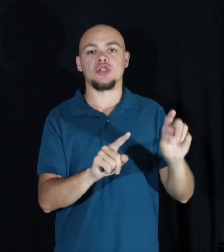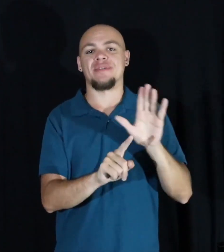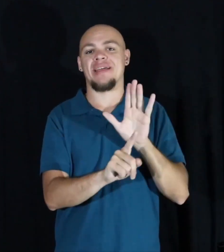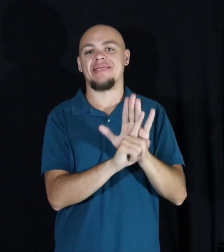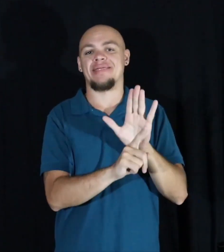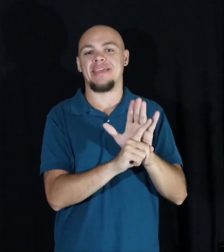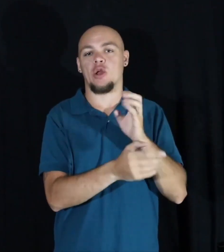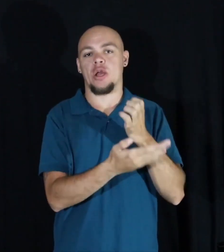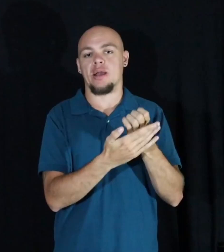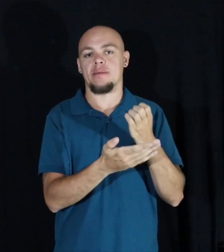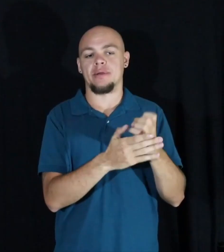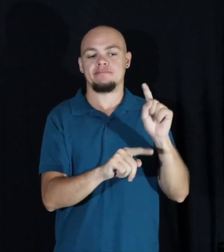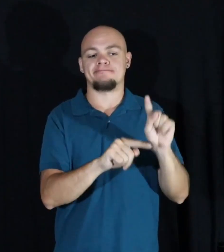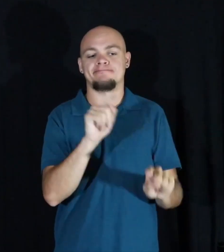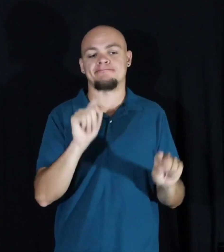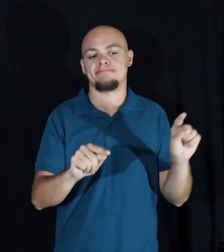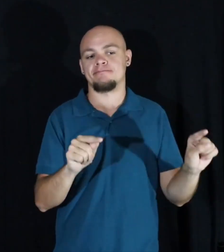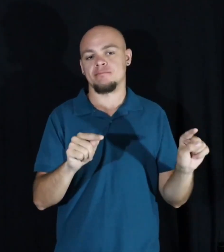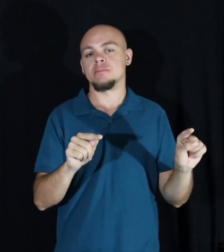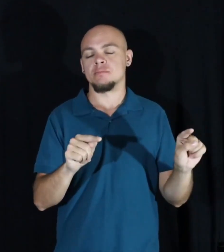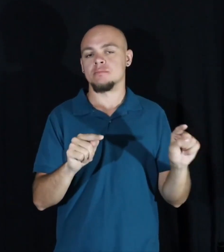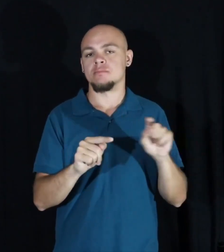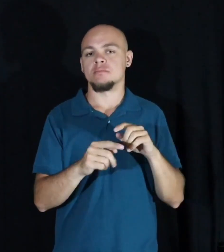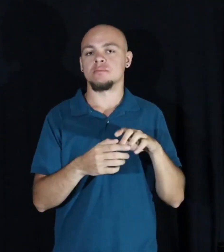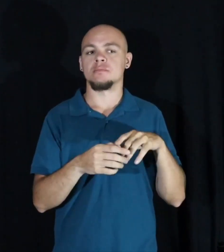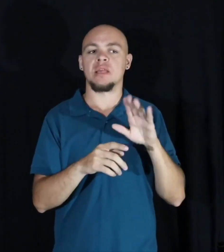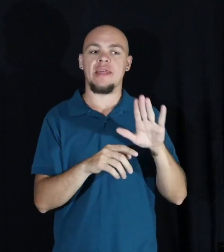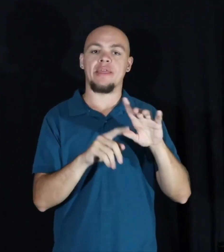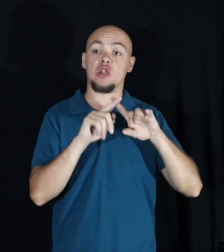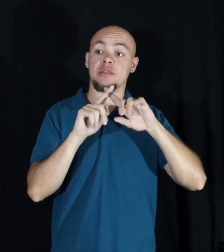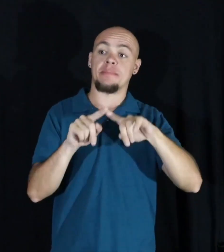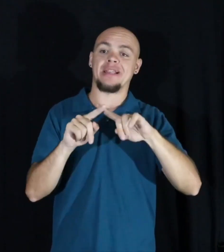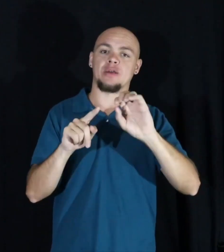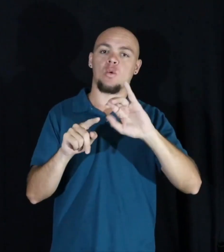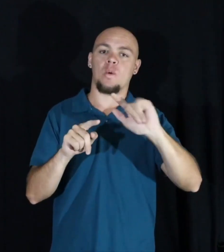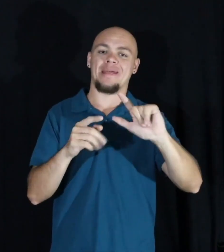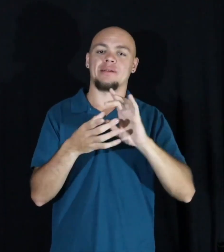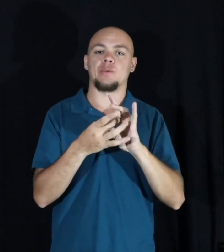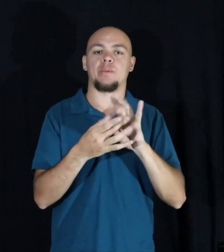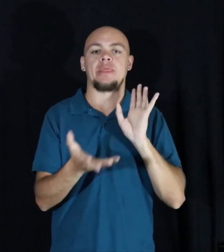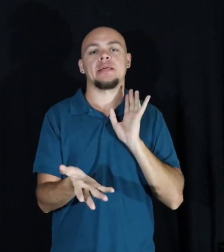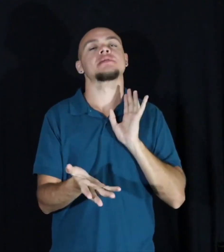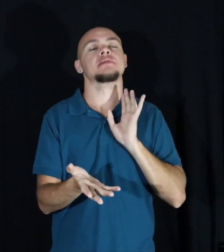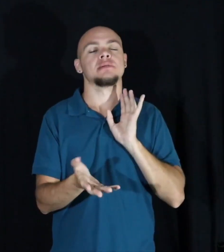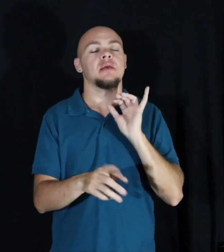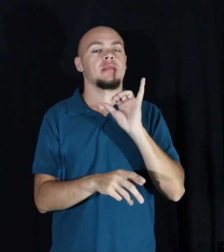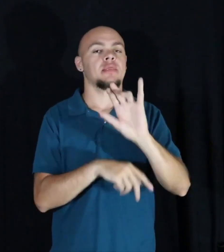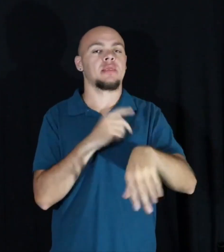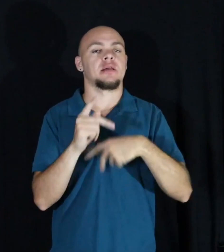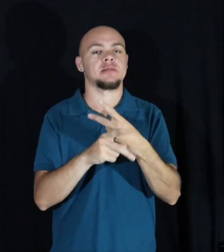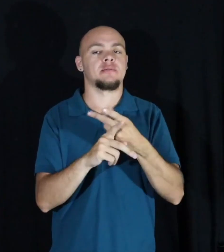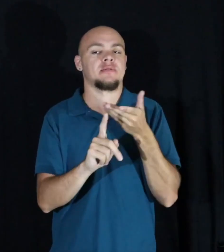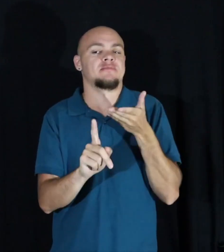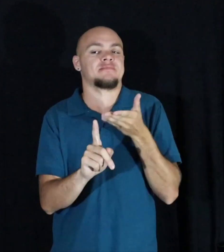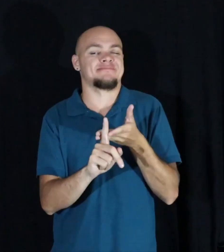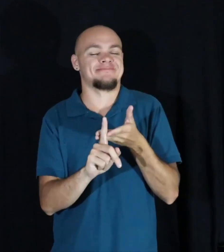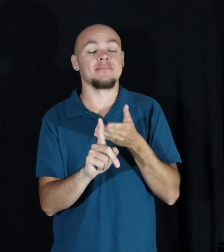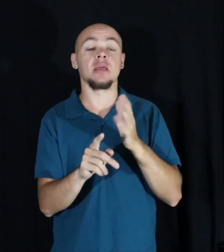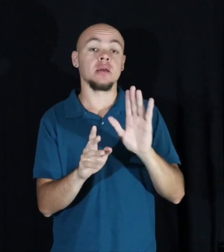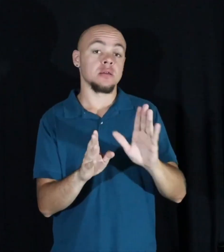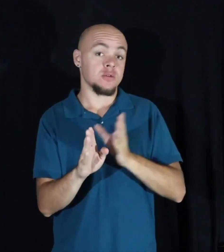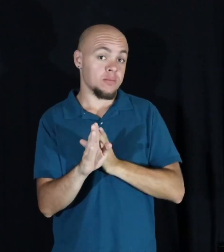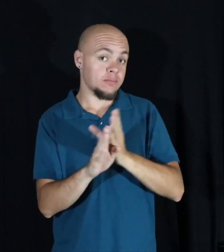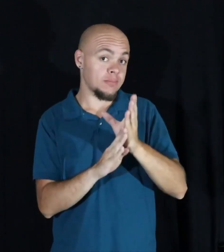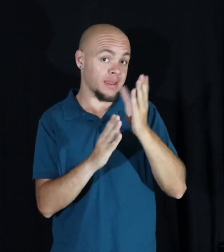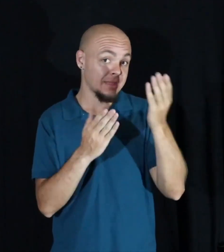its economy and trying to, release its dependence on oil and such of that kind of thing. So the main thing and the